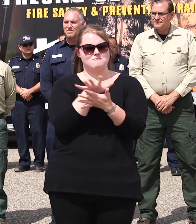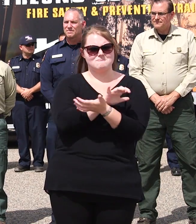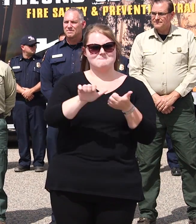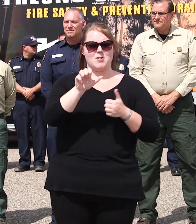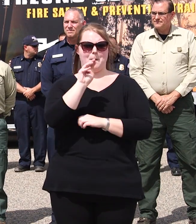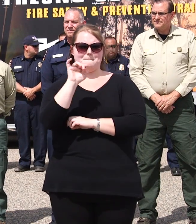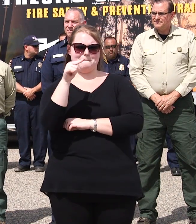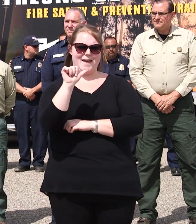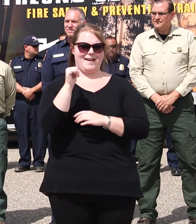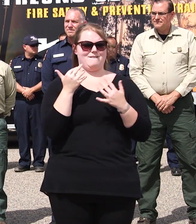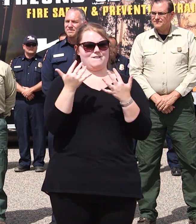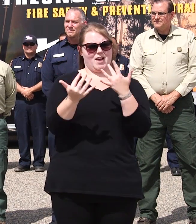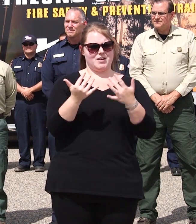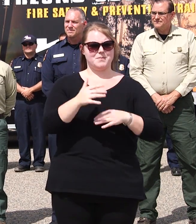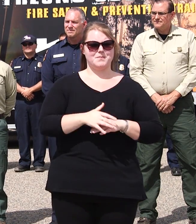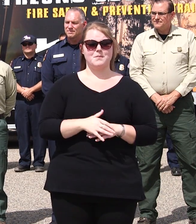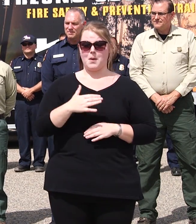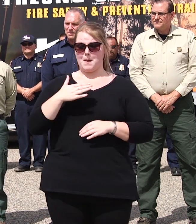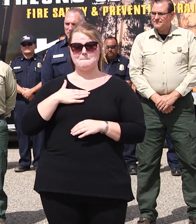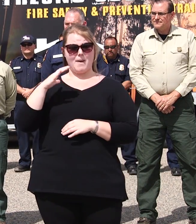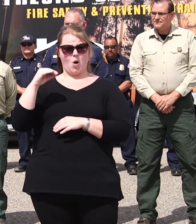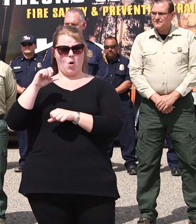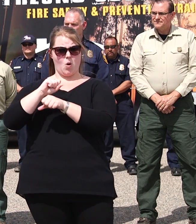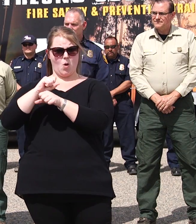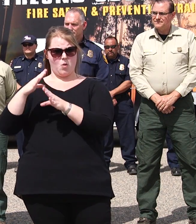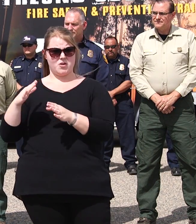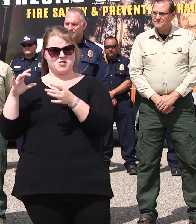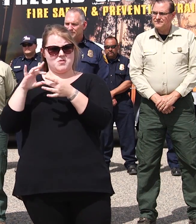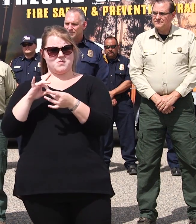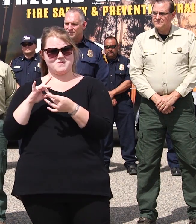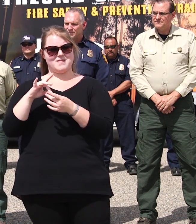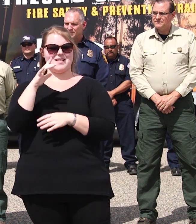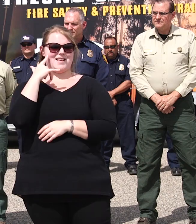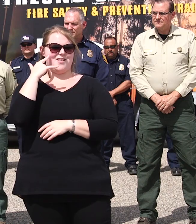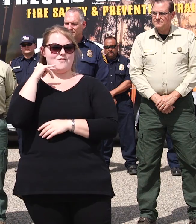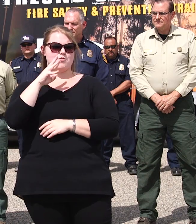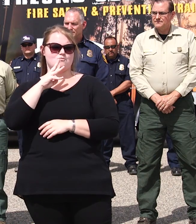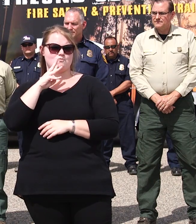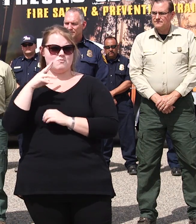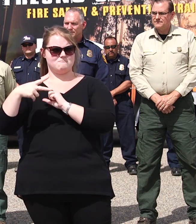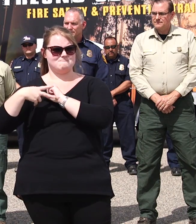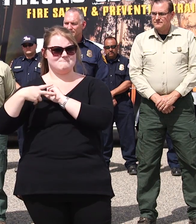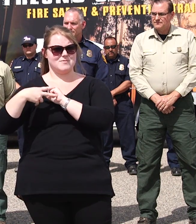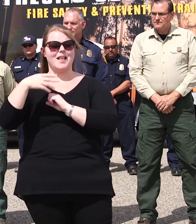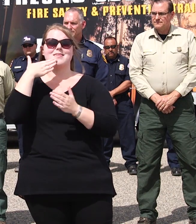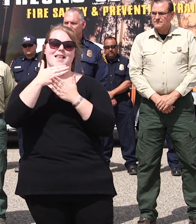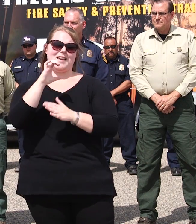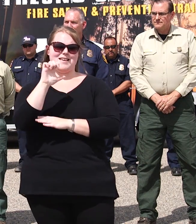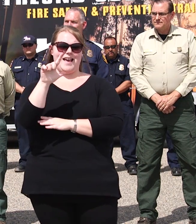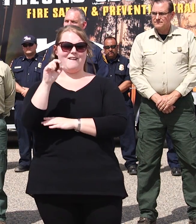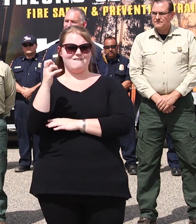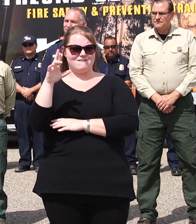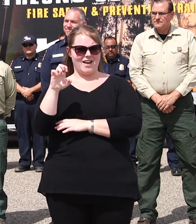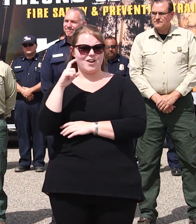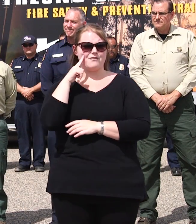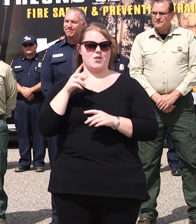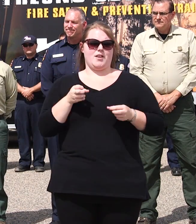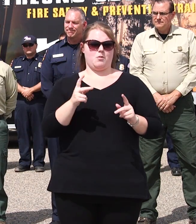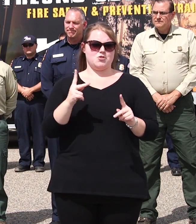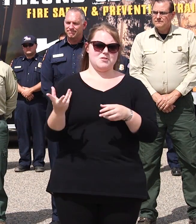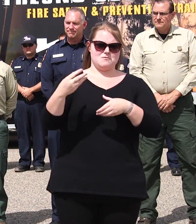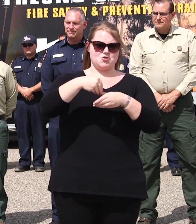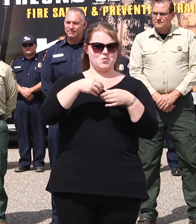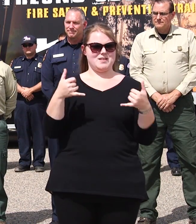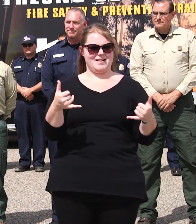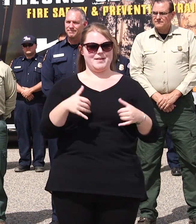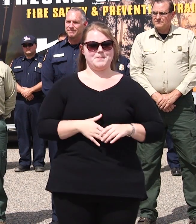megafires. On behalf of my colleagues on the California Forest Watershed Alliance, I'd like to thank CAL FIRE for the opportunity to join them at this event today.